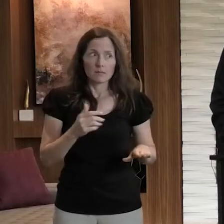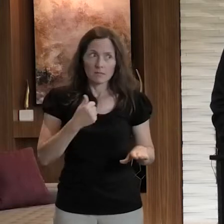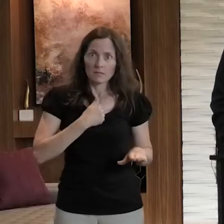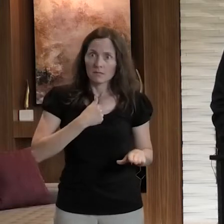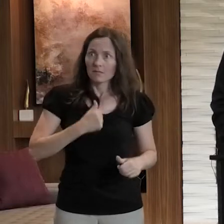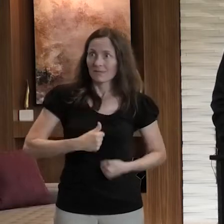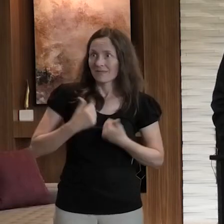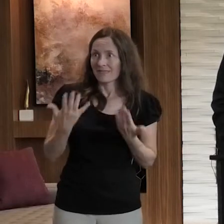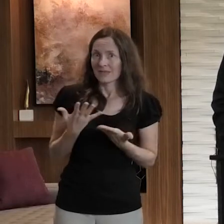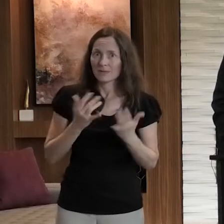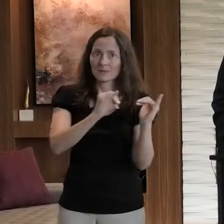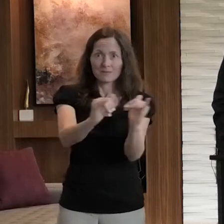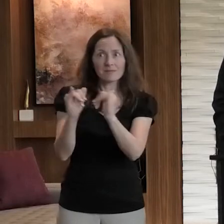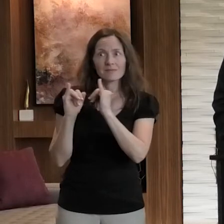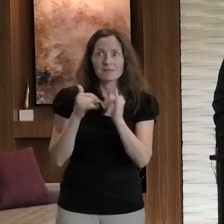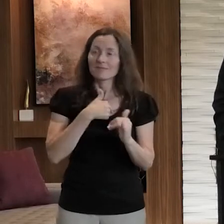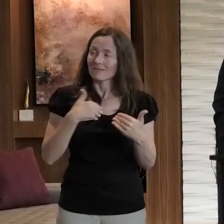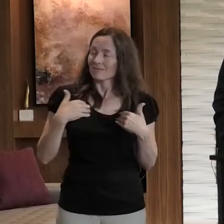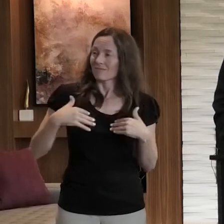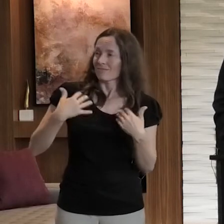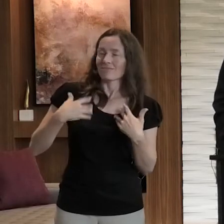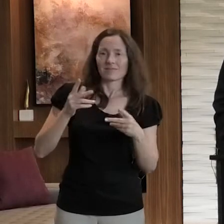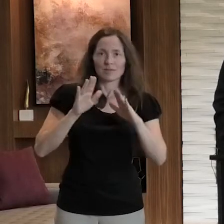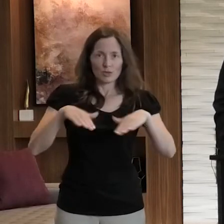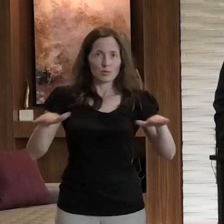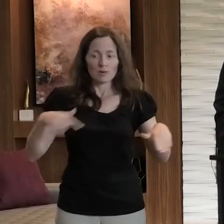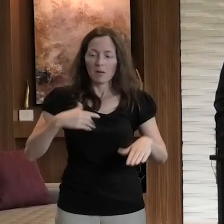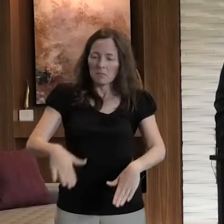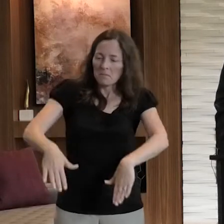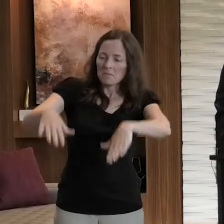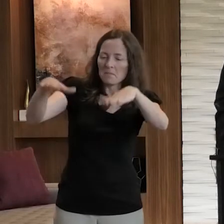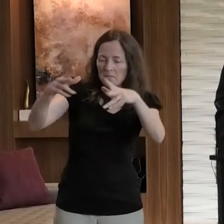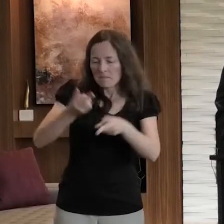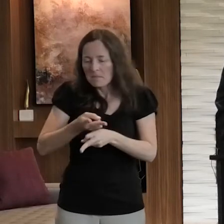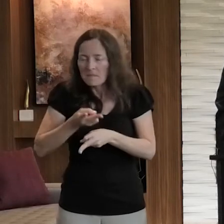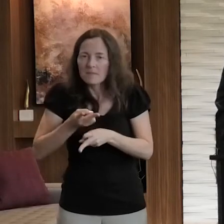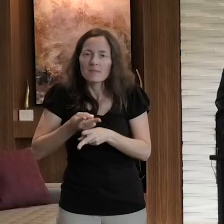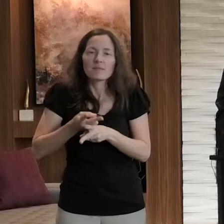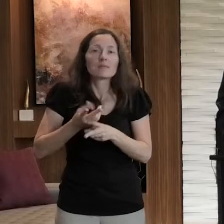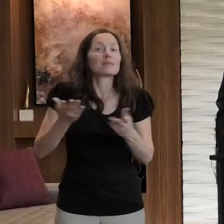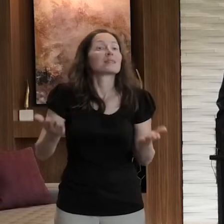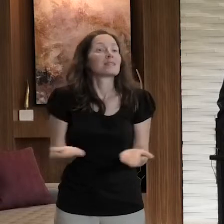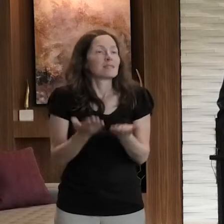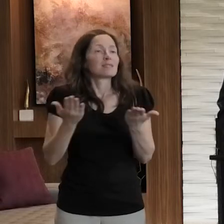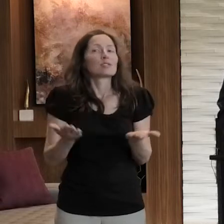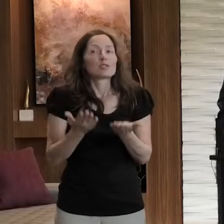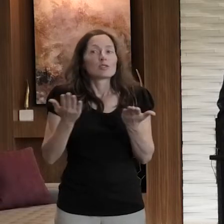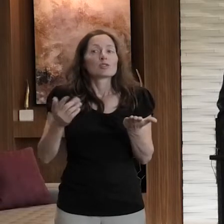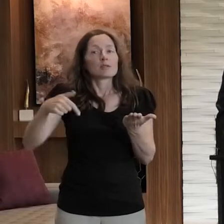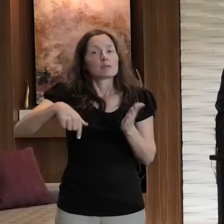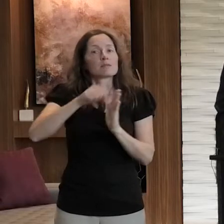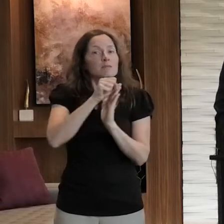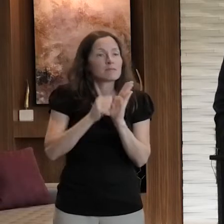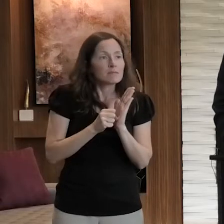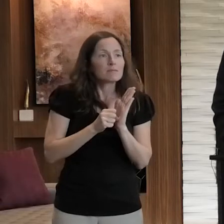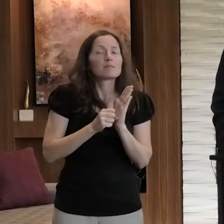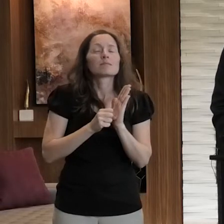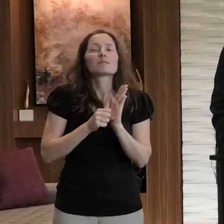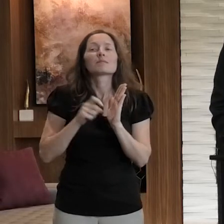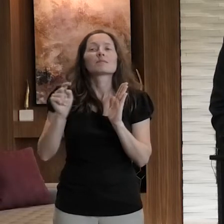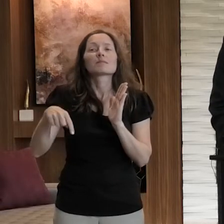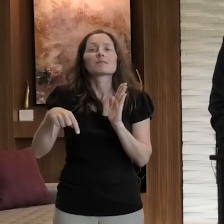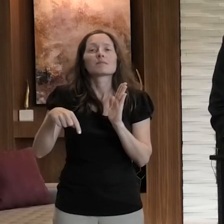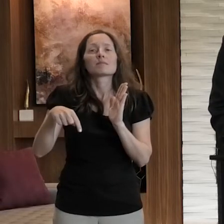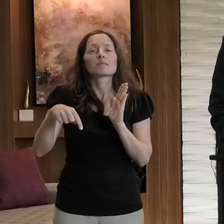this world, in this nation, in this state, in this county, where I want them and all of